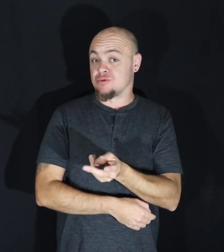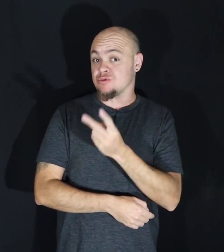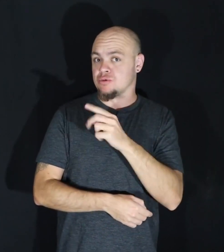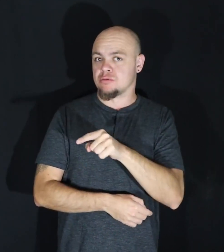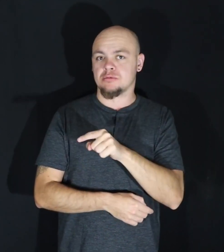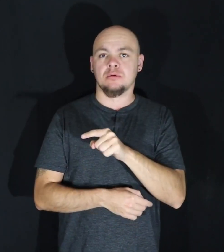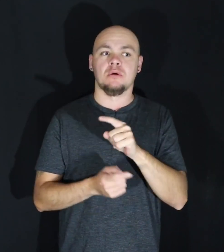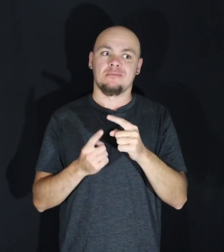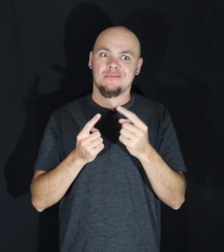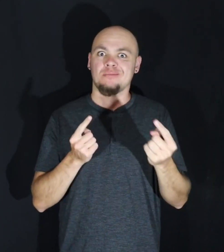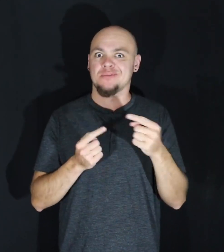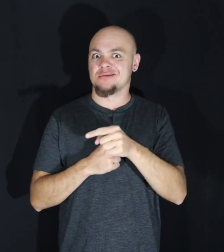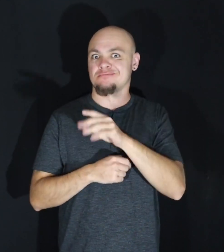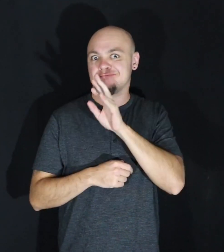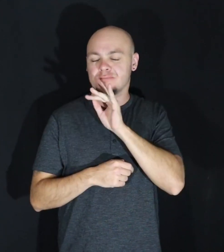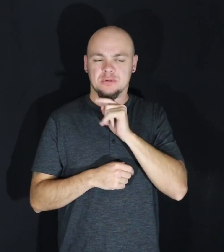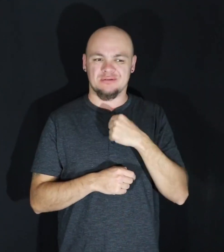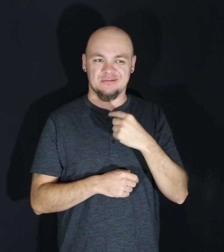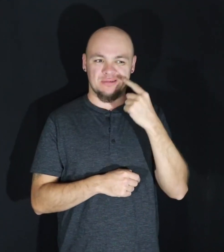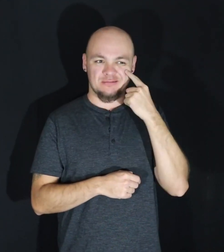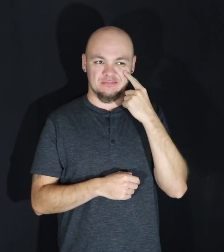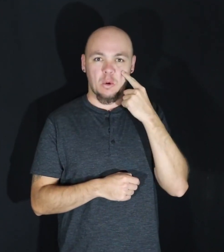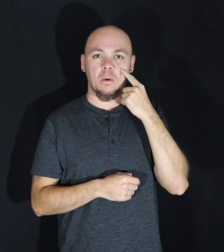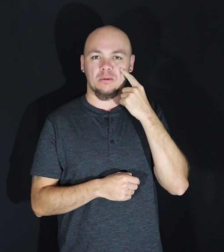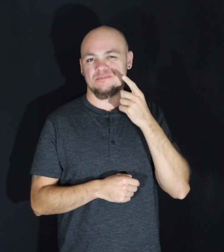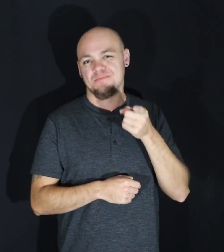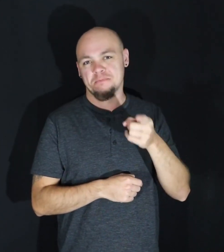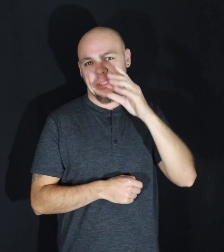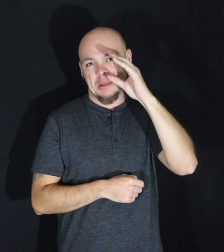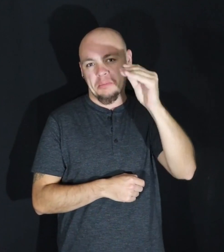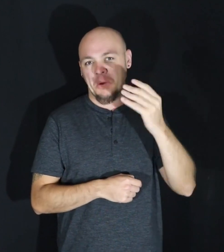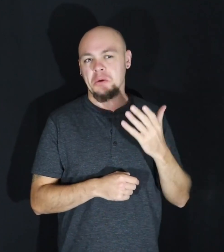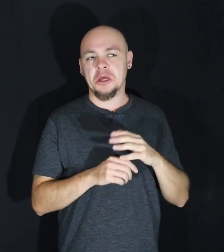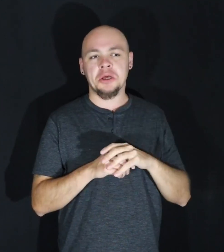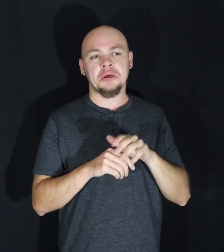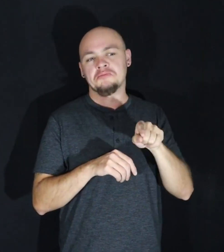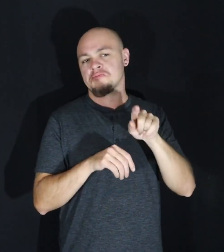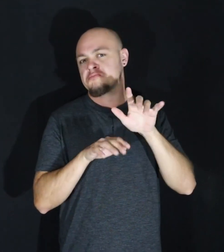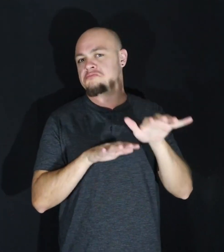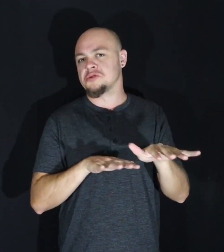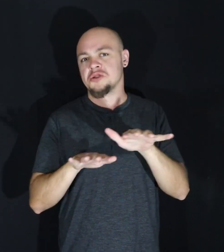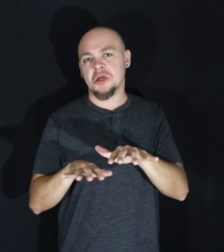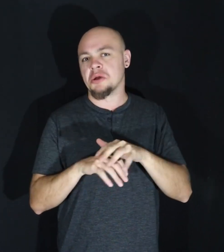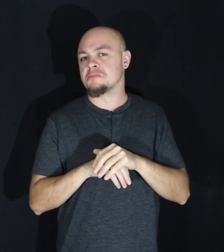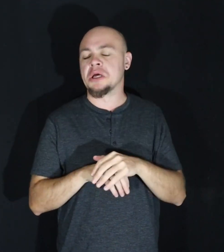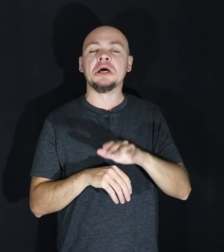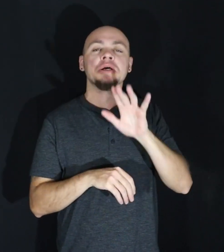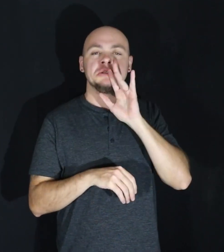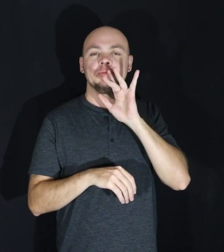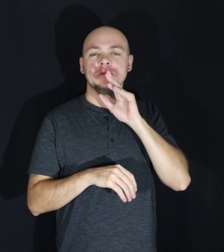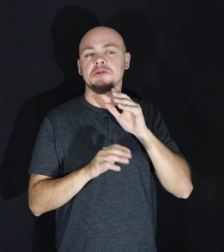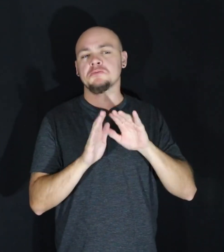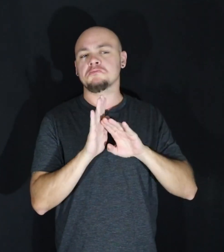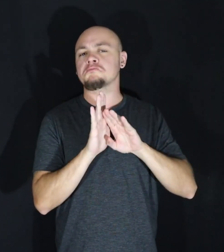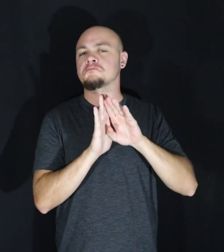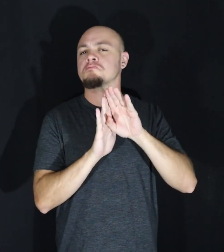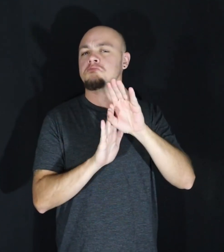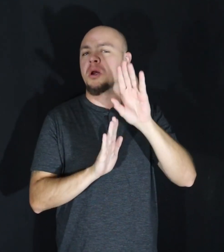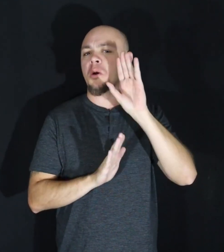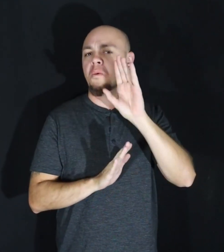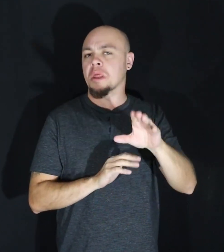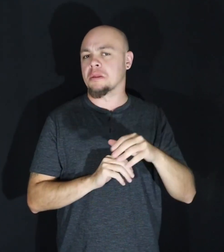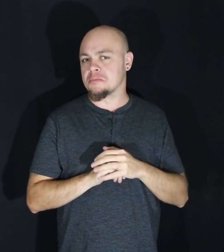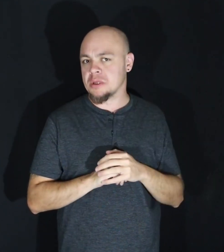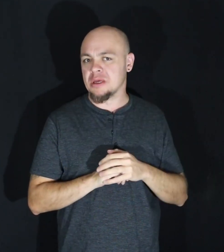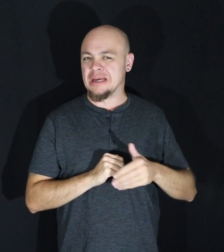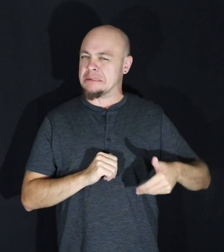opposite, I initially thought, he's a boy, he's laid back, his speech will come in time. But